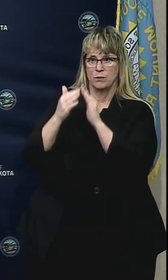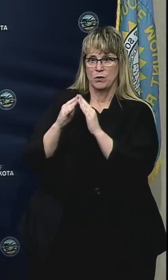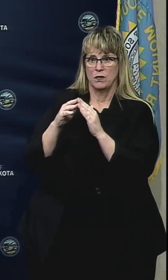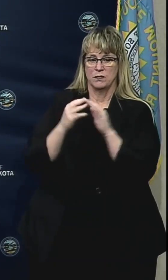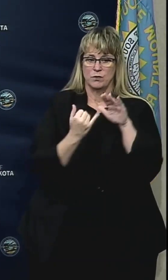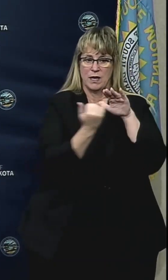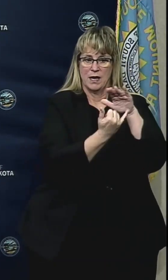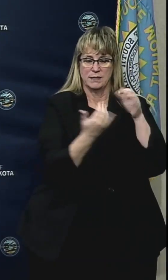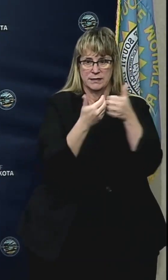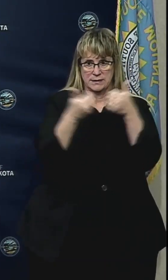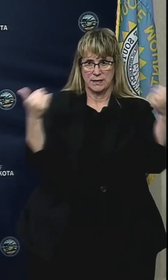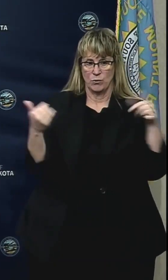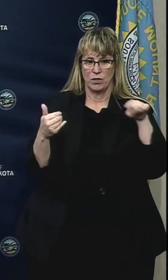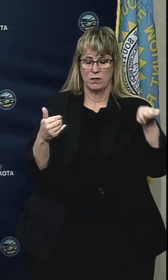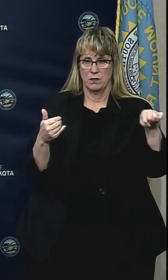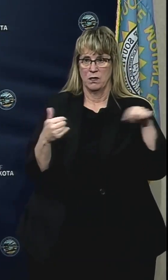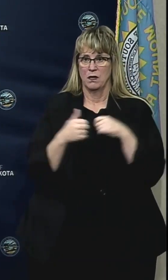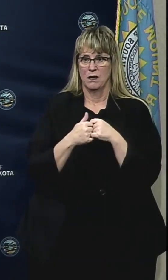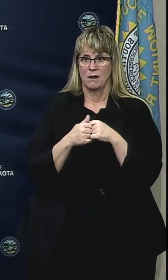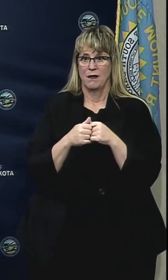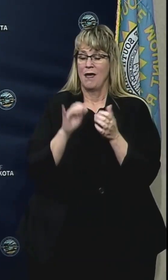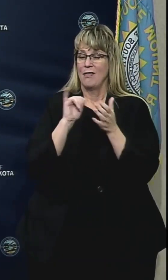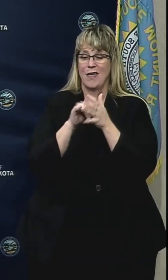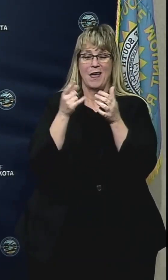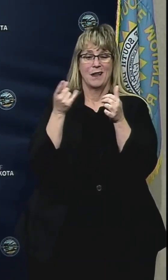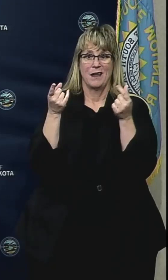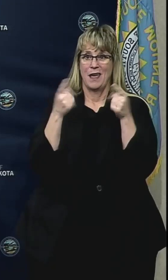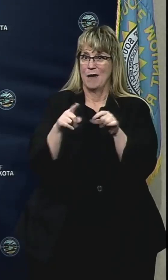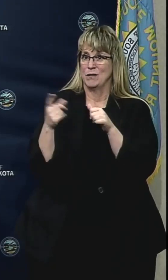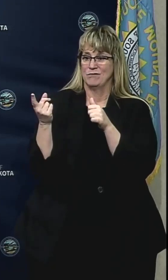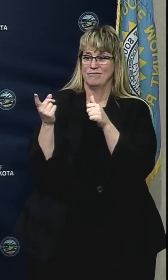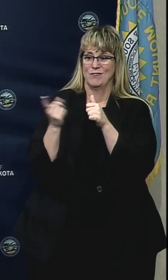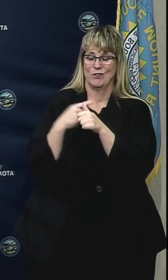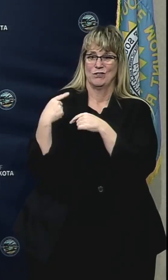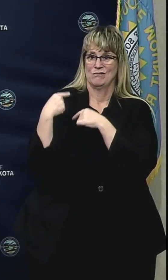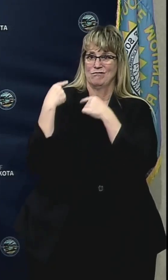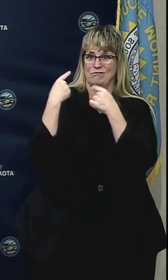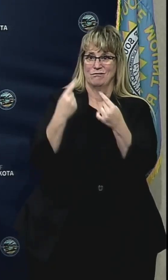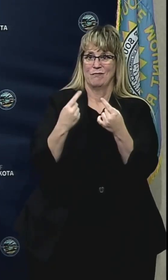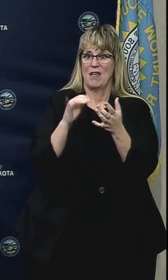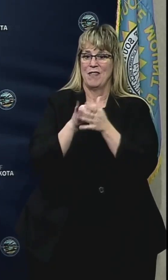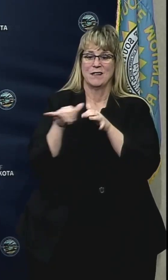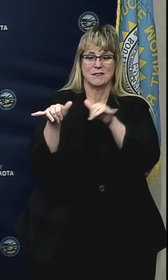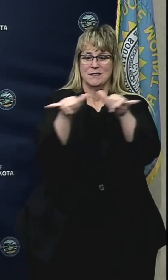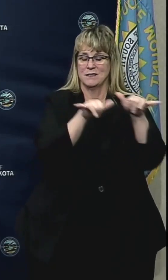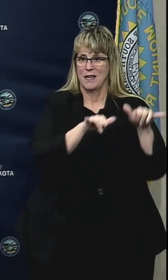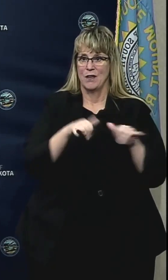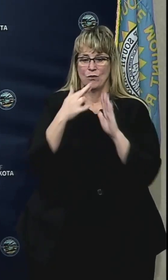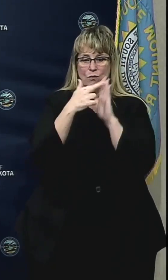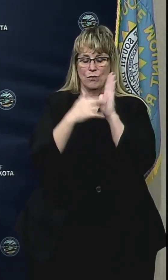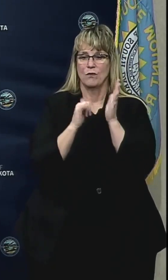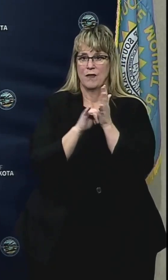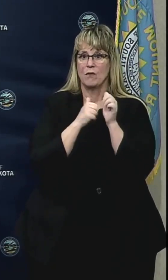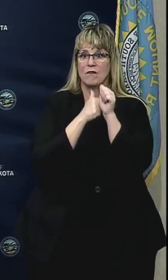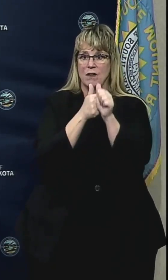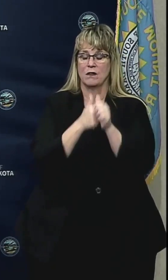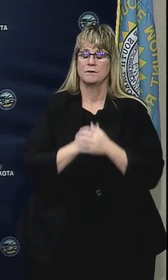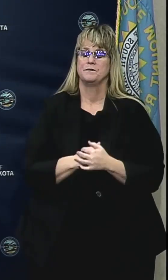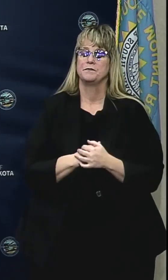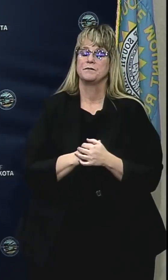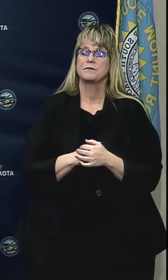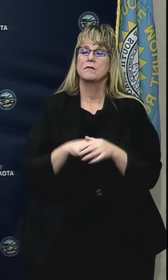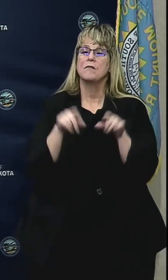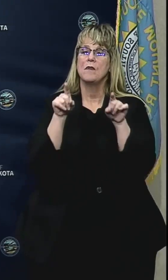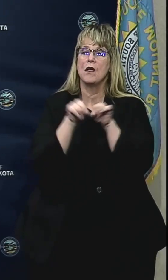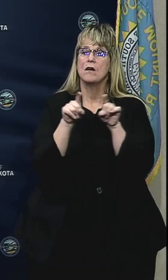well. That is something that we've been doing since the very beginning and is a standard protocol step that we follow. We also take